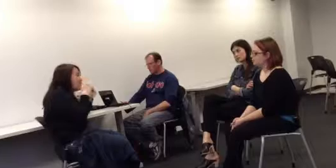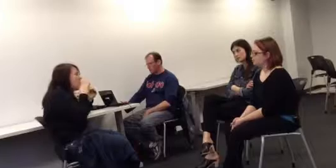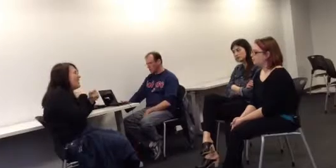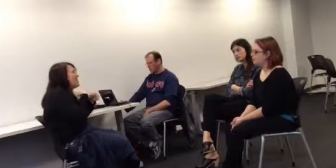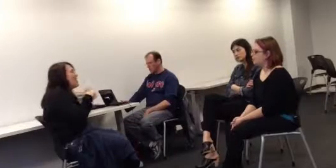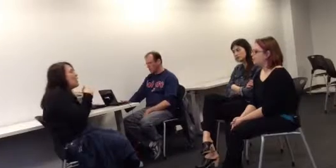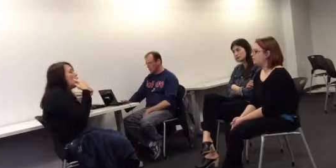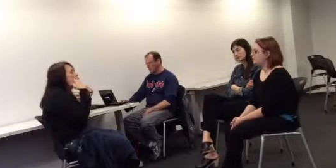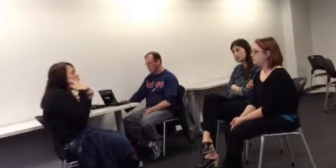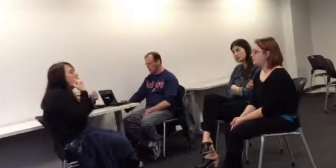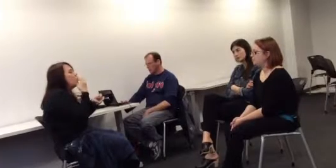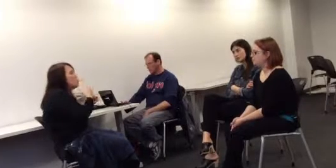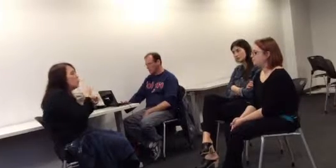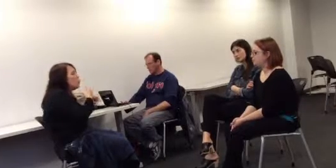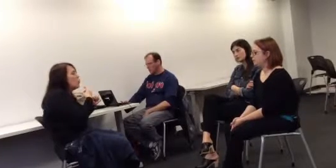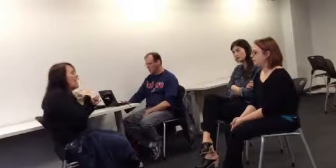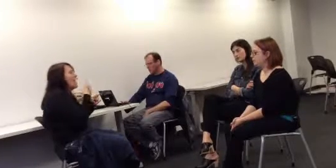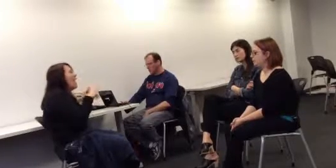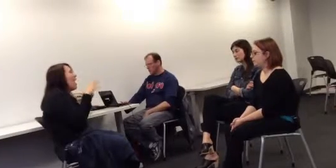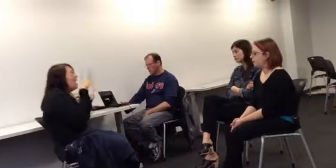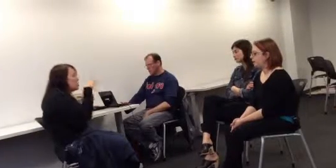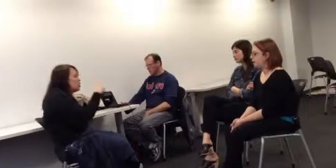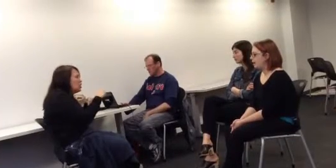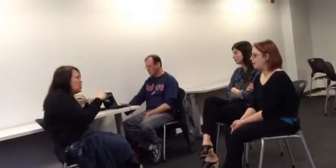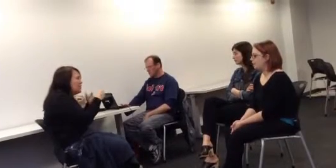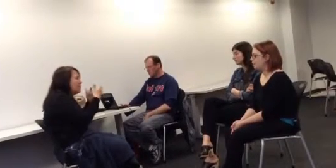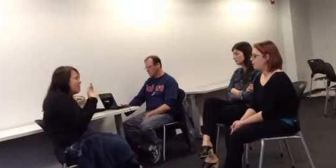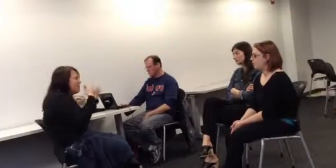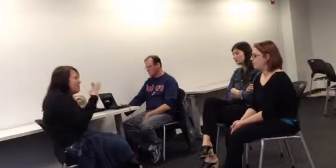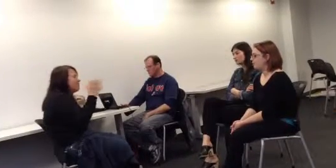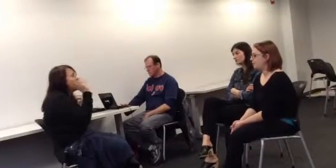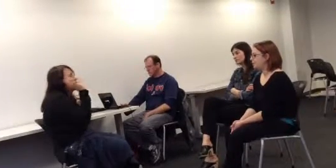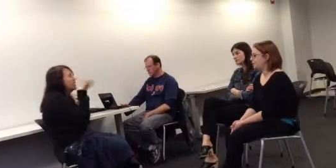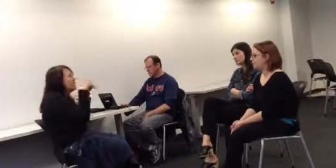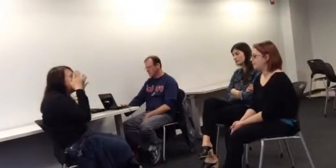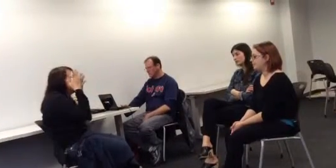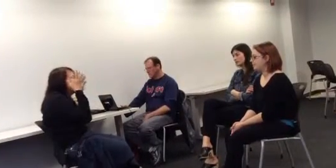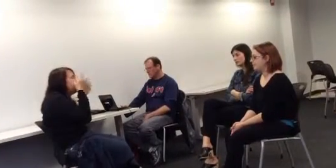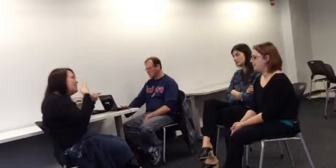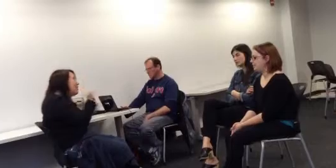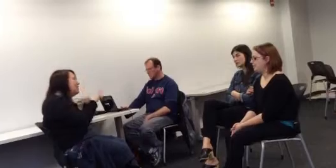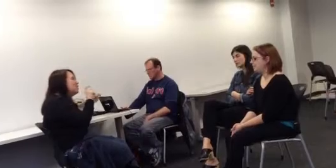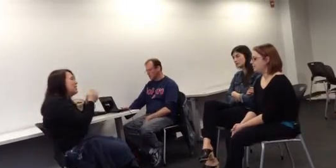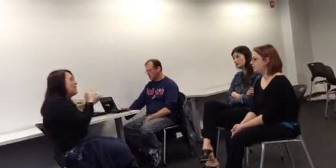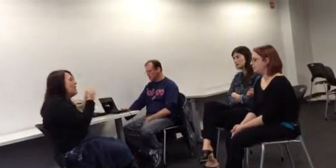So my parents tried to teach me to speak, so it was hard, so I couldn't catch anything.